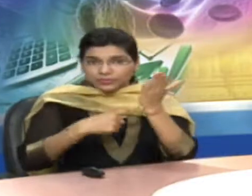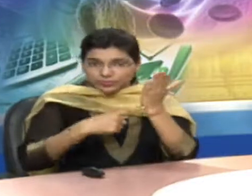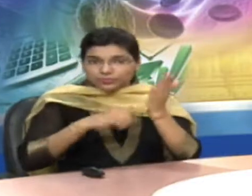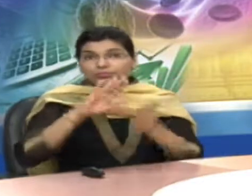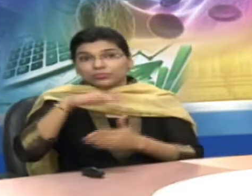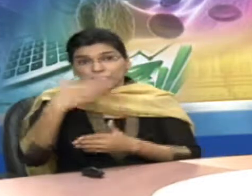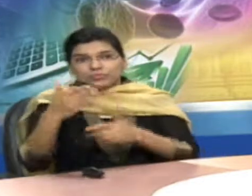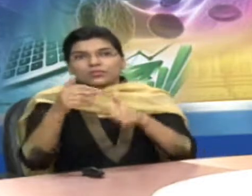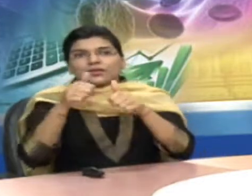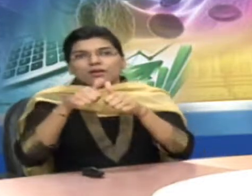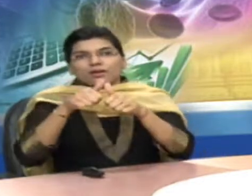Waldorf